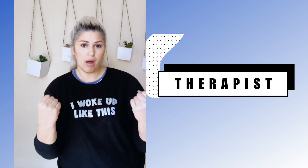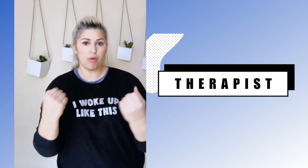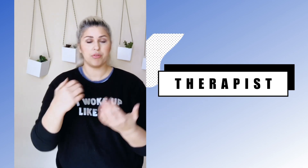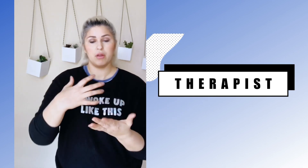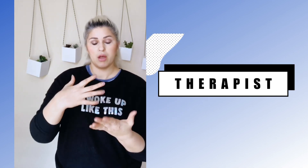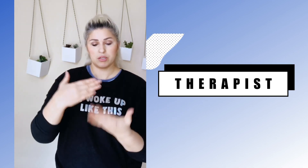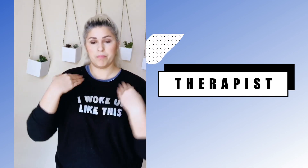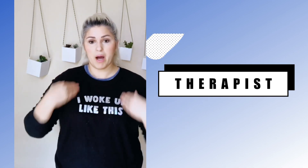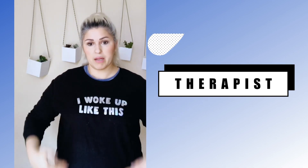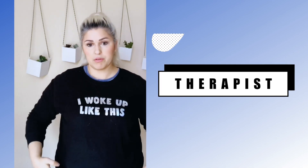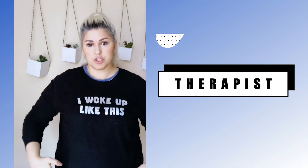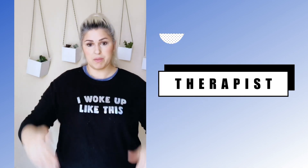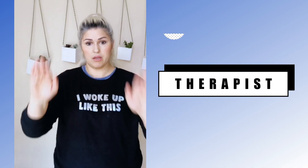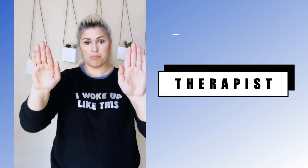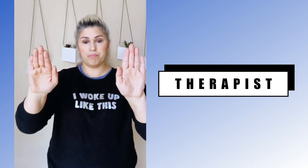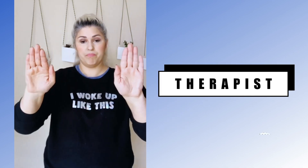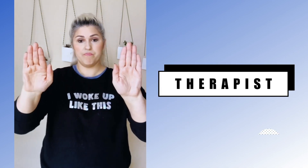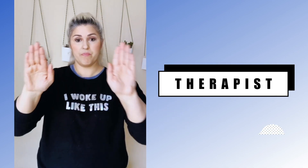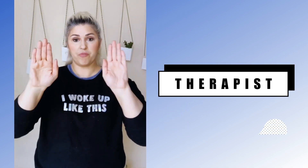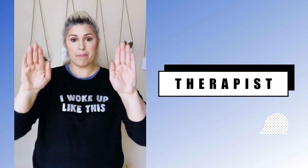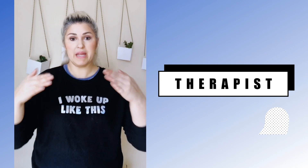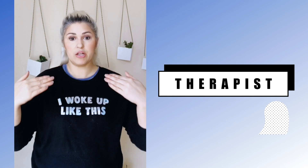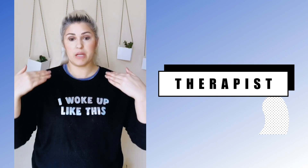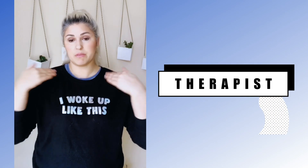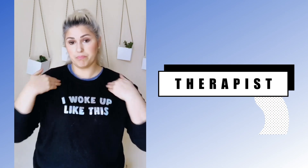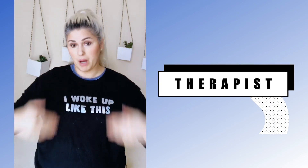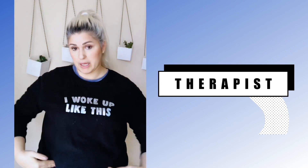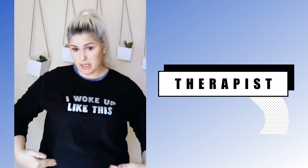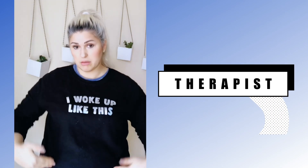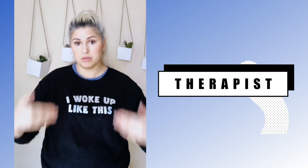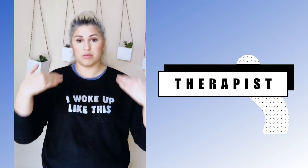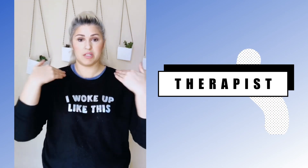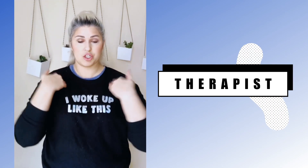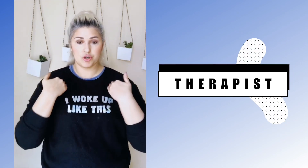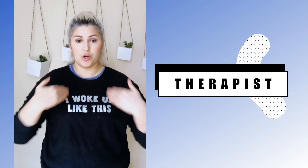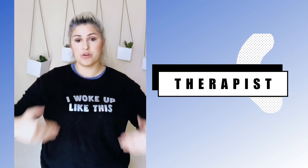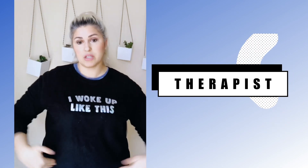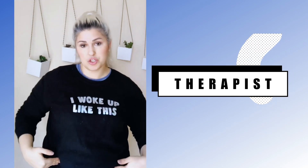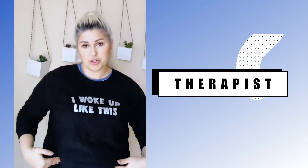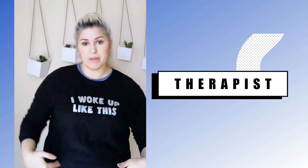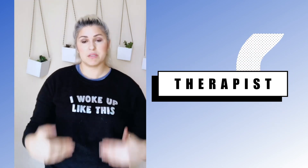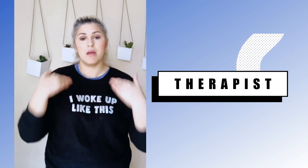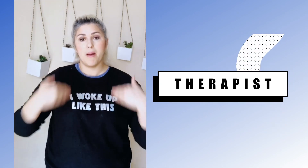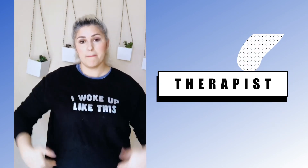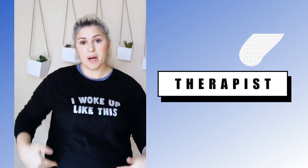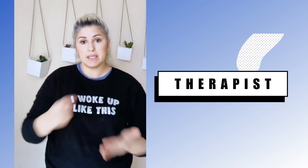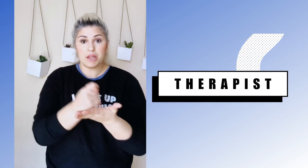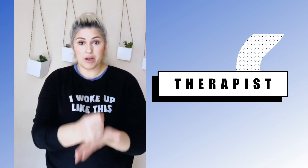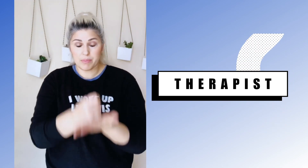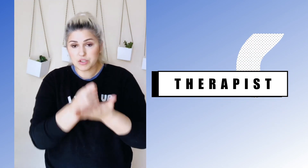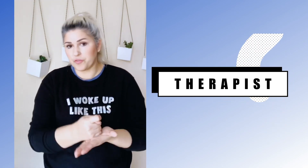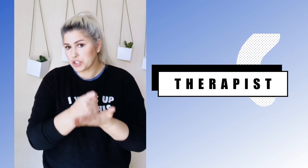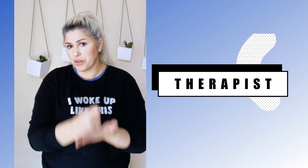your health. So body would just be your flat B hand shapes, body. So touch at your shoulders, touch at your hips.